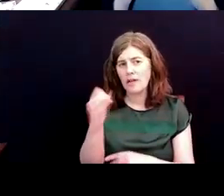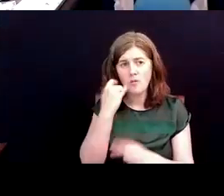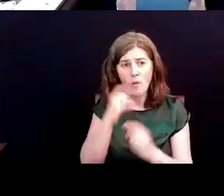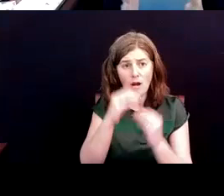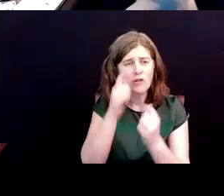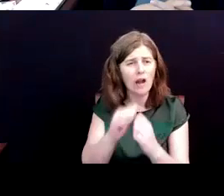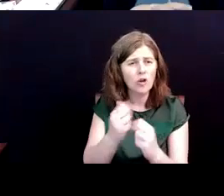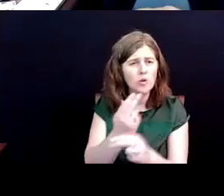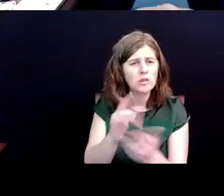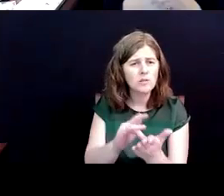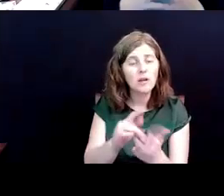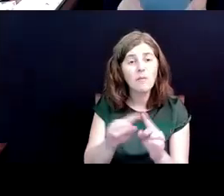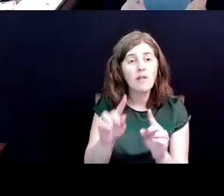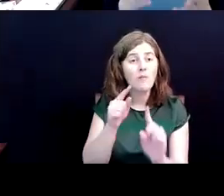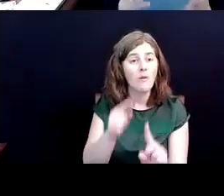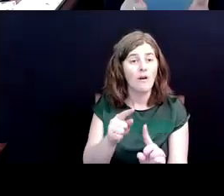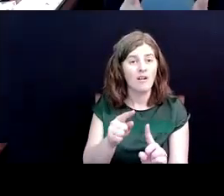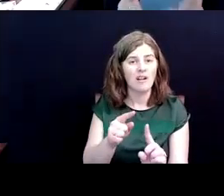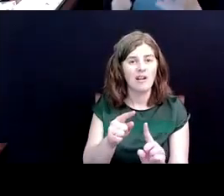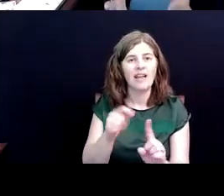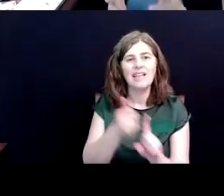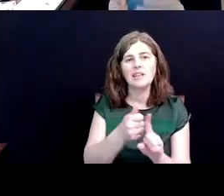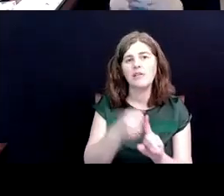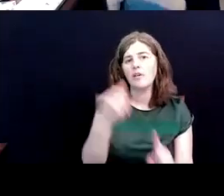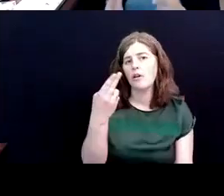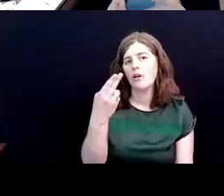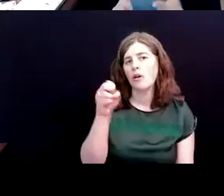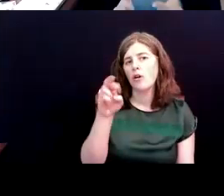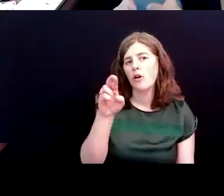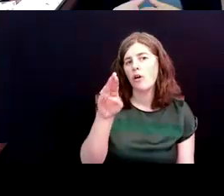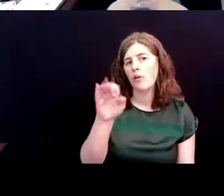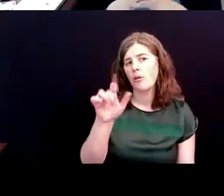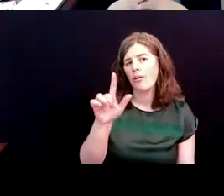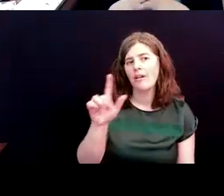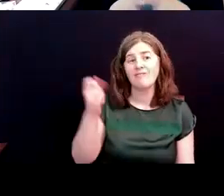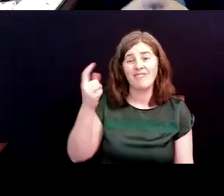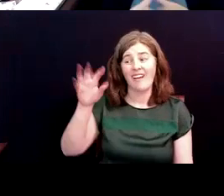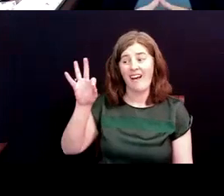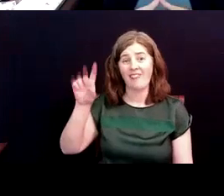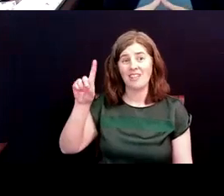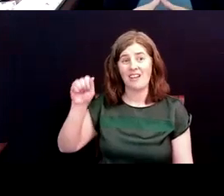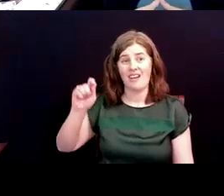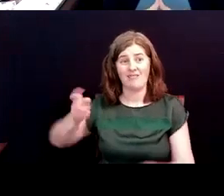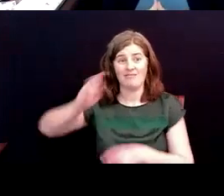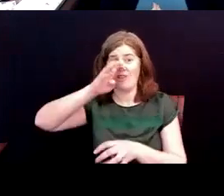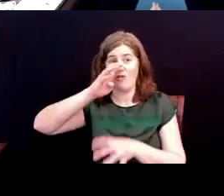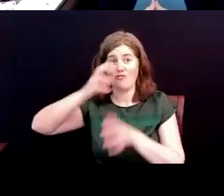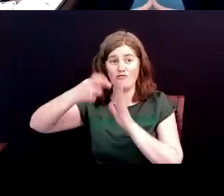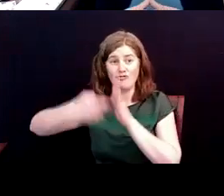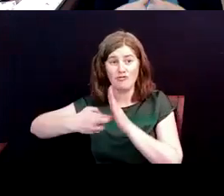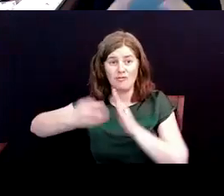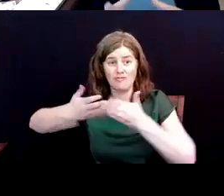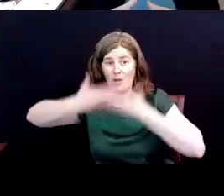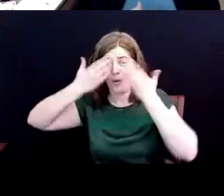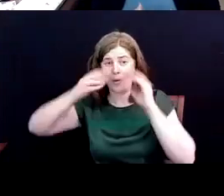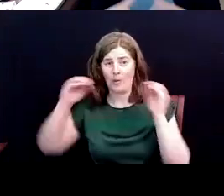The take-home message there is that it's an herbal over-the-counter supplement, so it's not regulated by the FDA. That's an important thing to understand. So when people ask